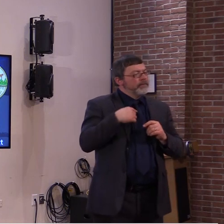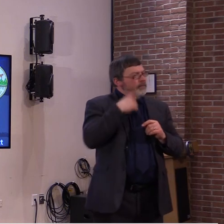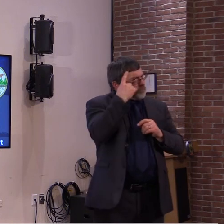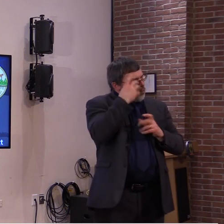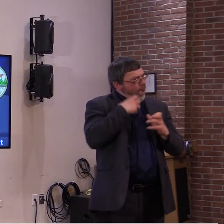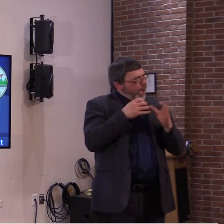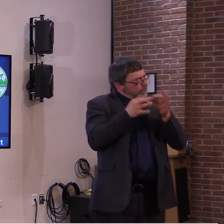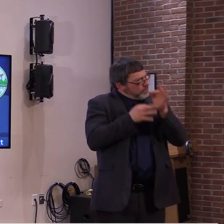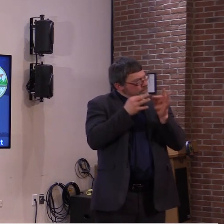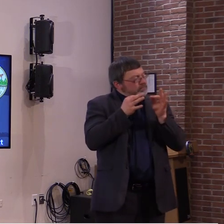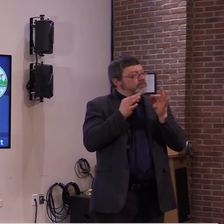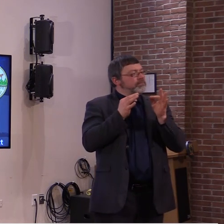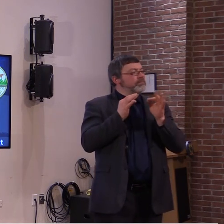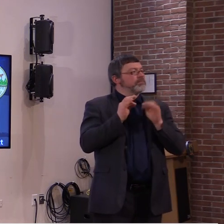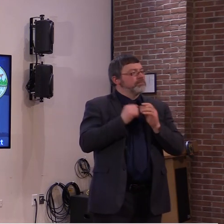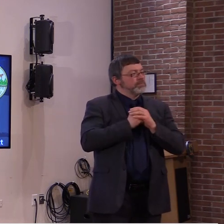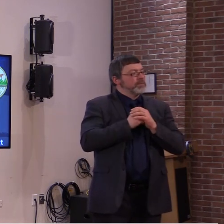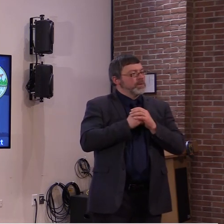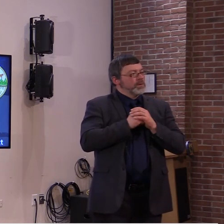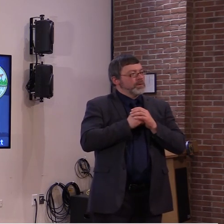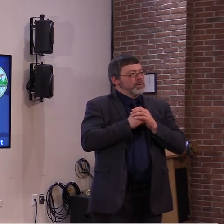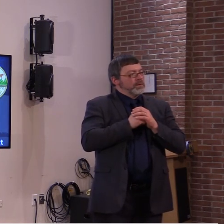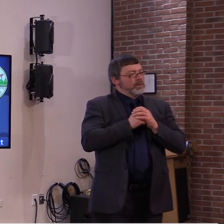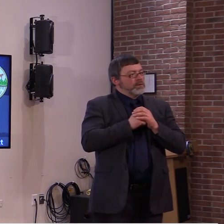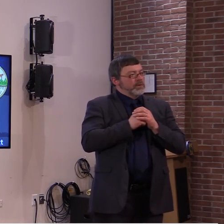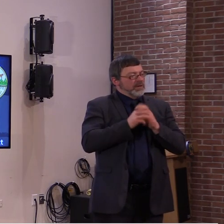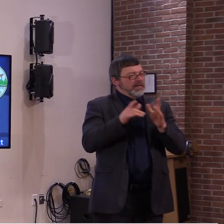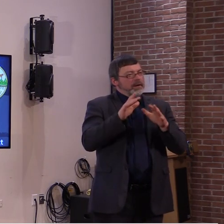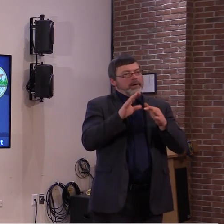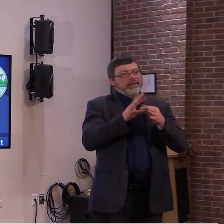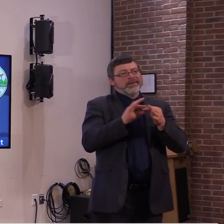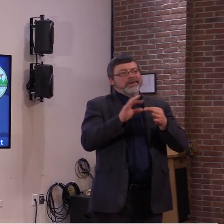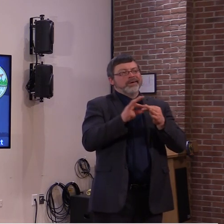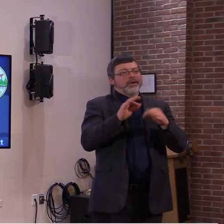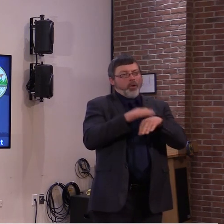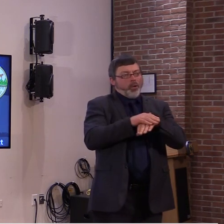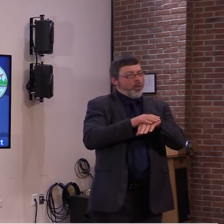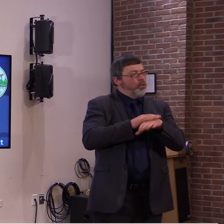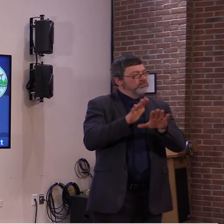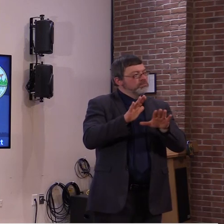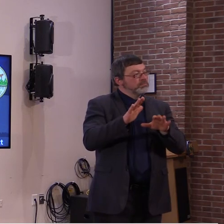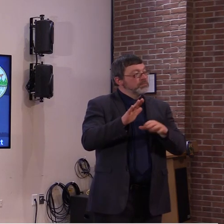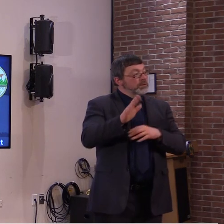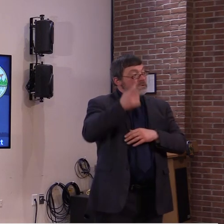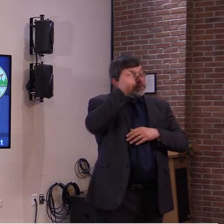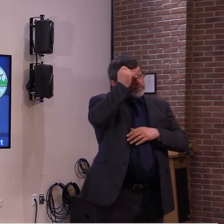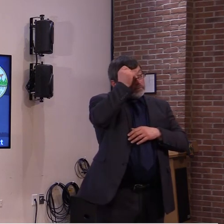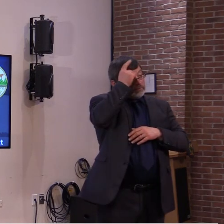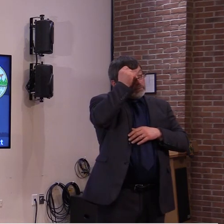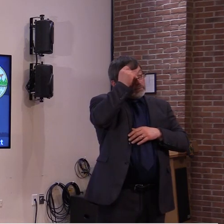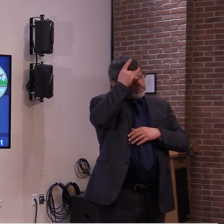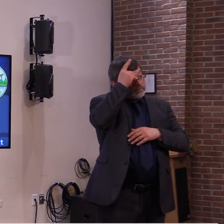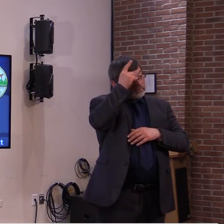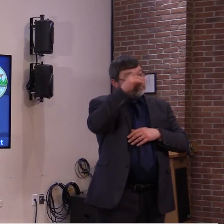we are within about a quarter of the way through 1A in total.